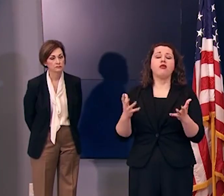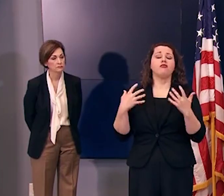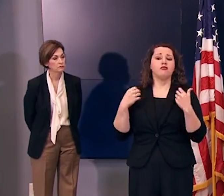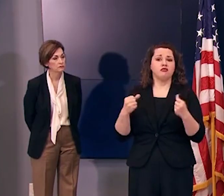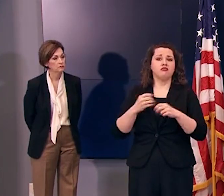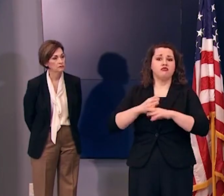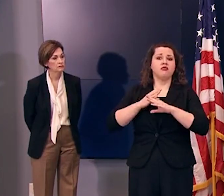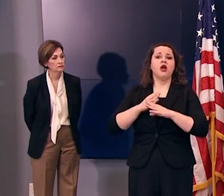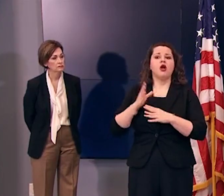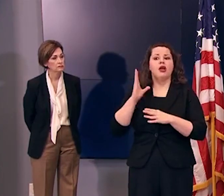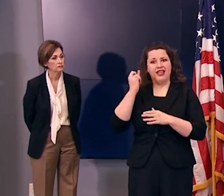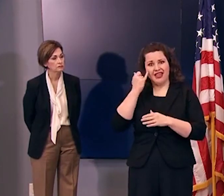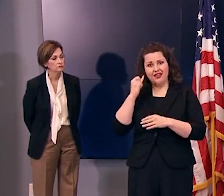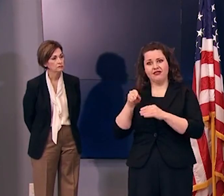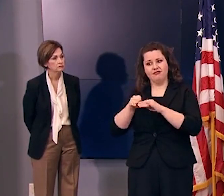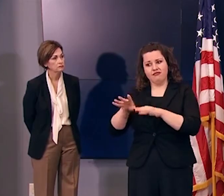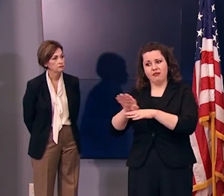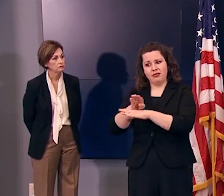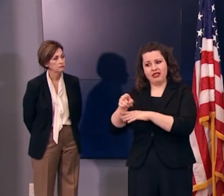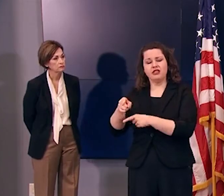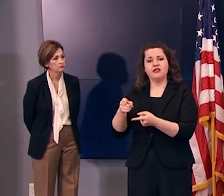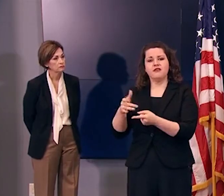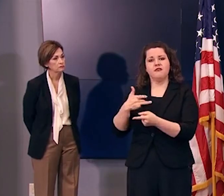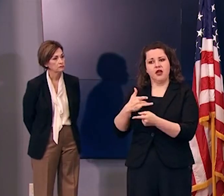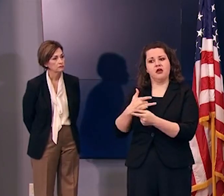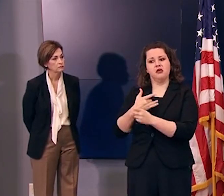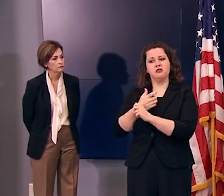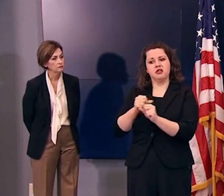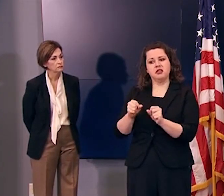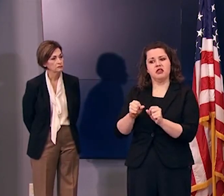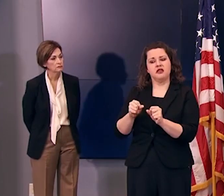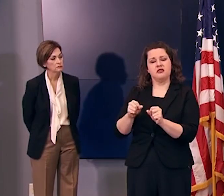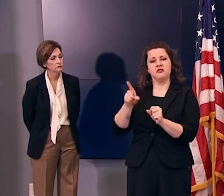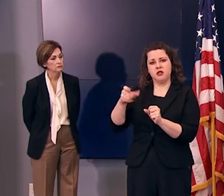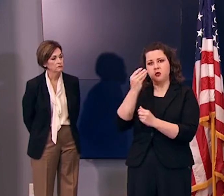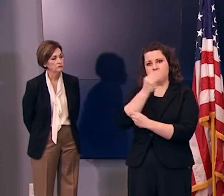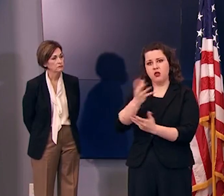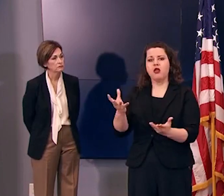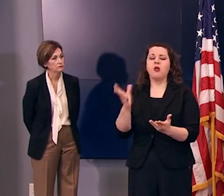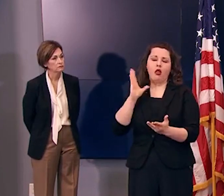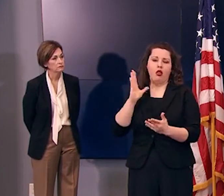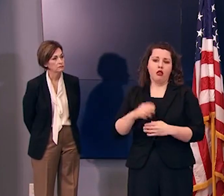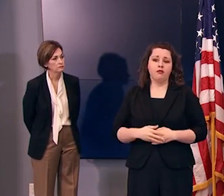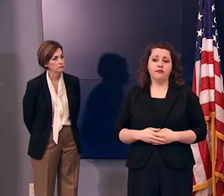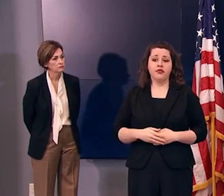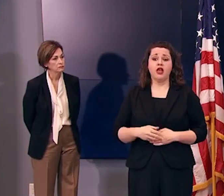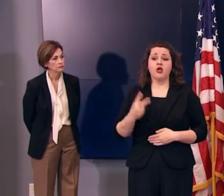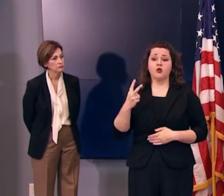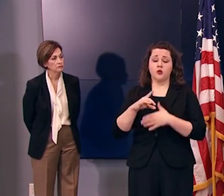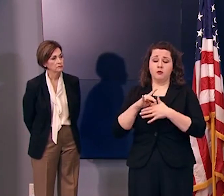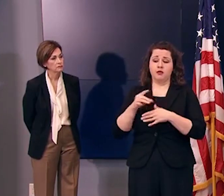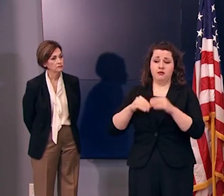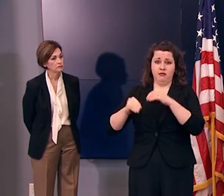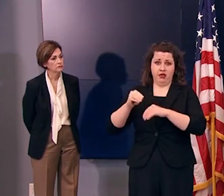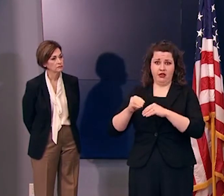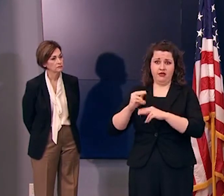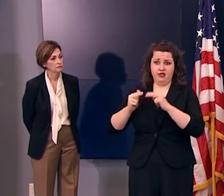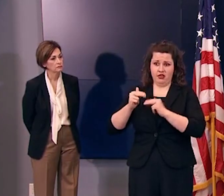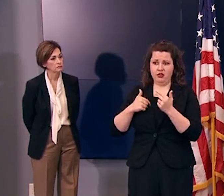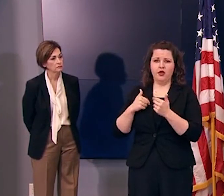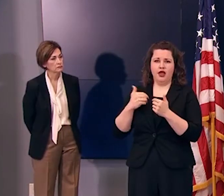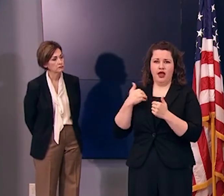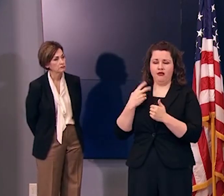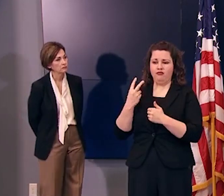of a business when there is an outbreak. Currently, we are working closely with officials at 2 meatpacking facilities to control